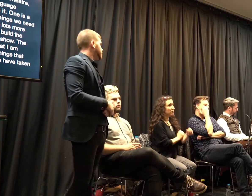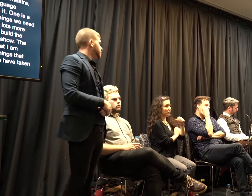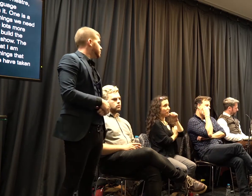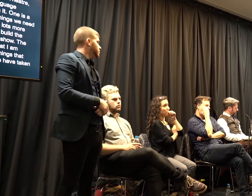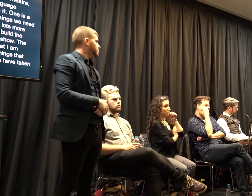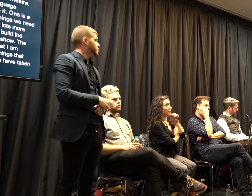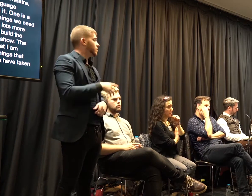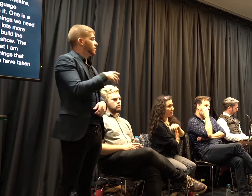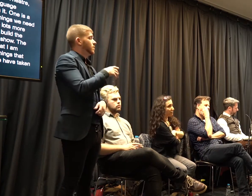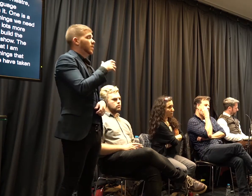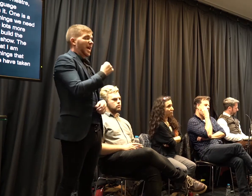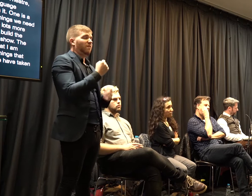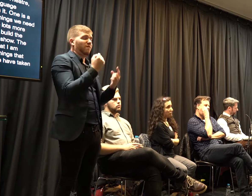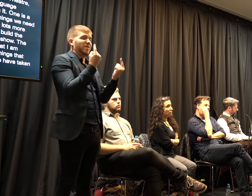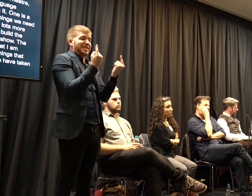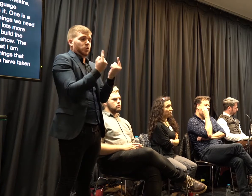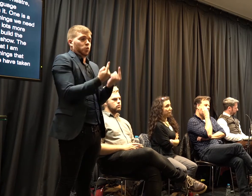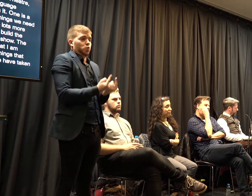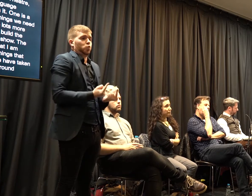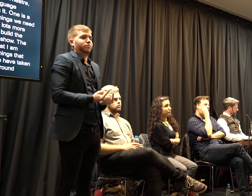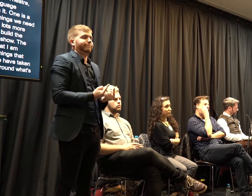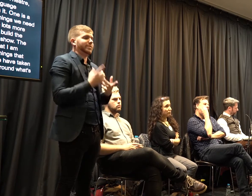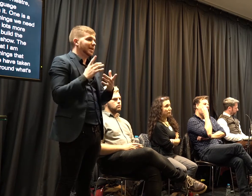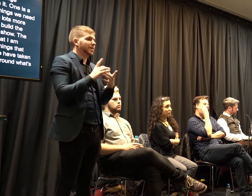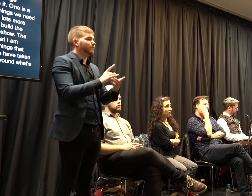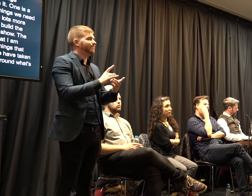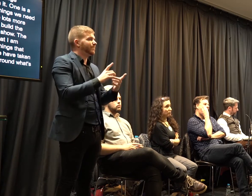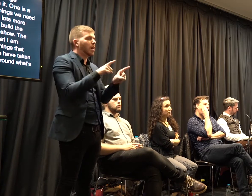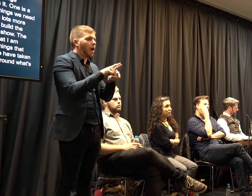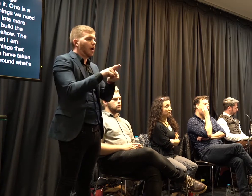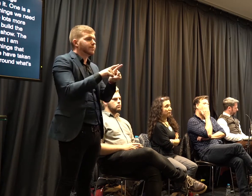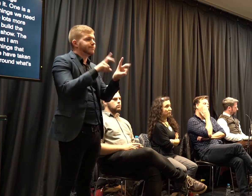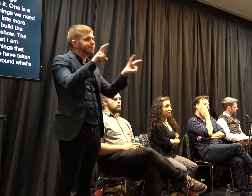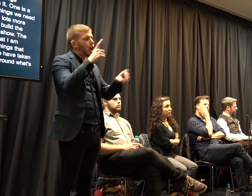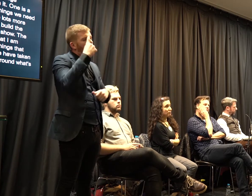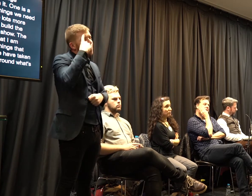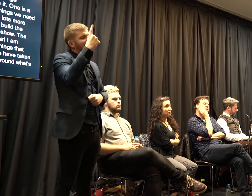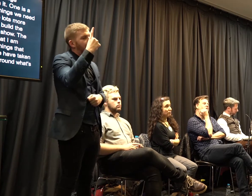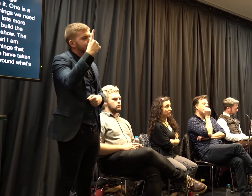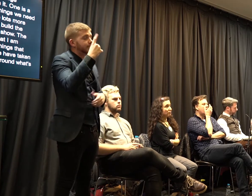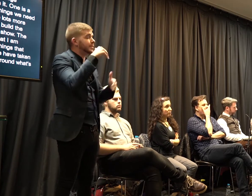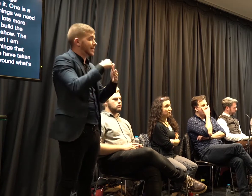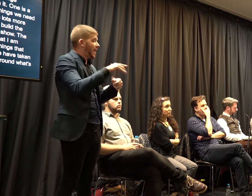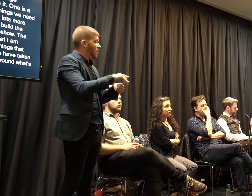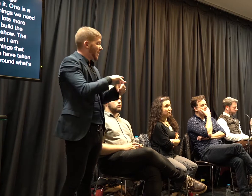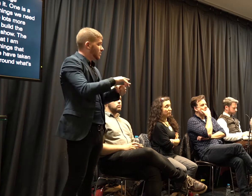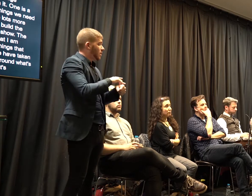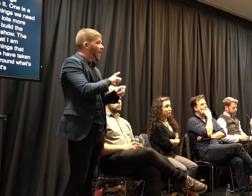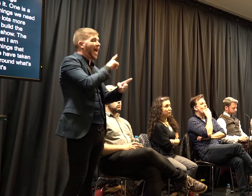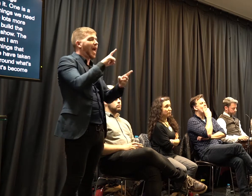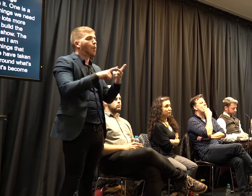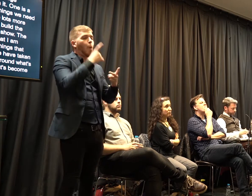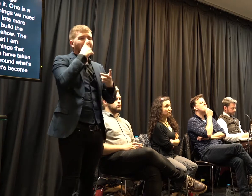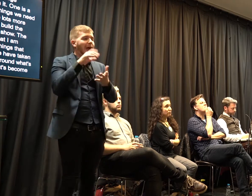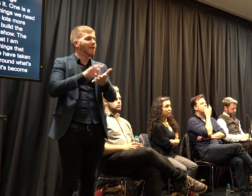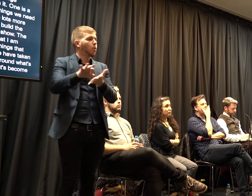there around what's become common sense in theatre and what's become affordable.